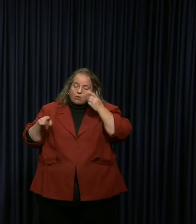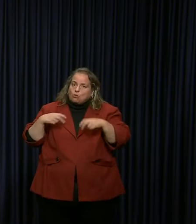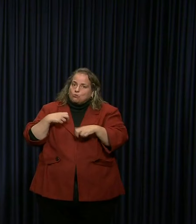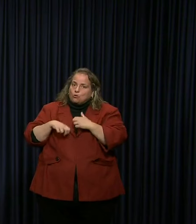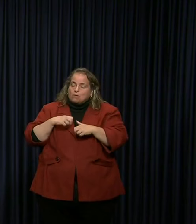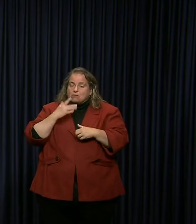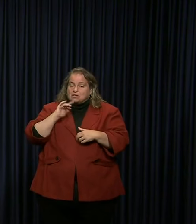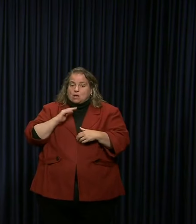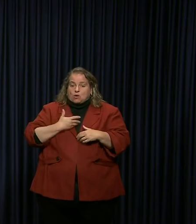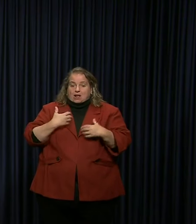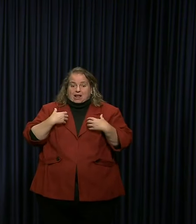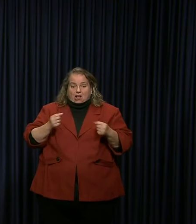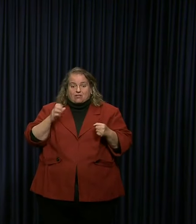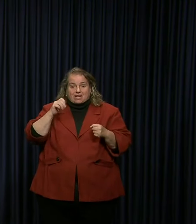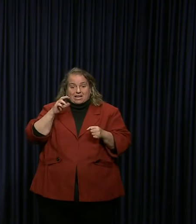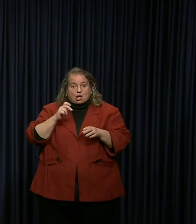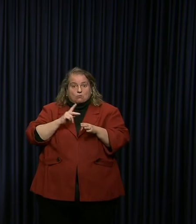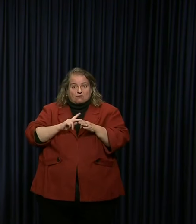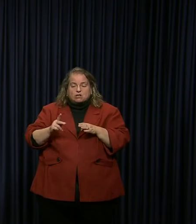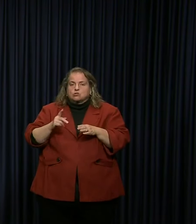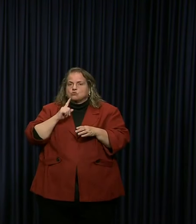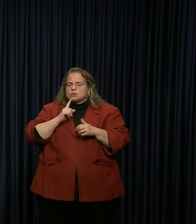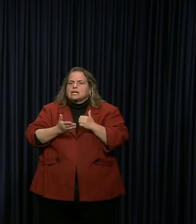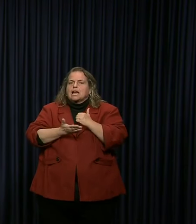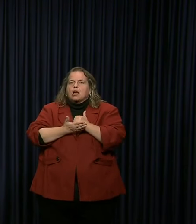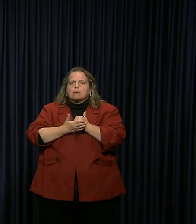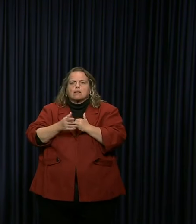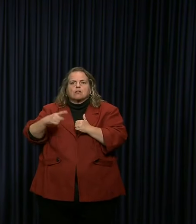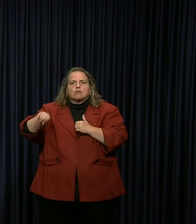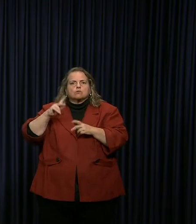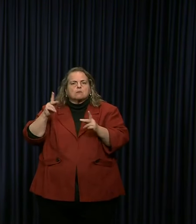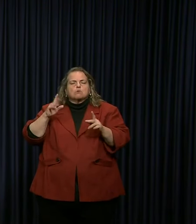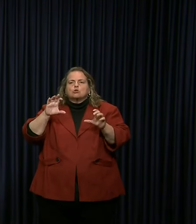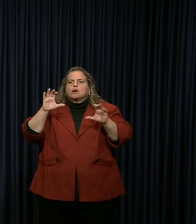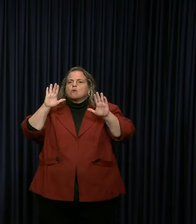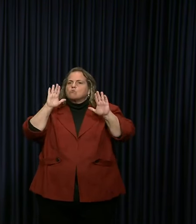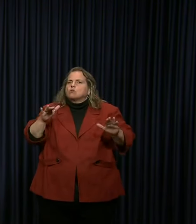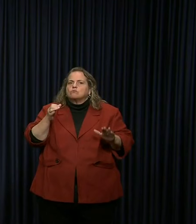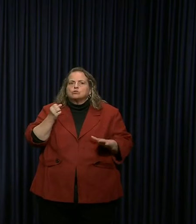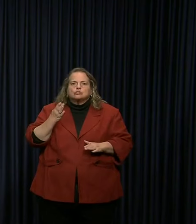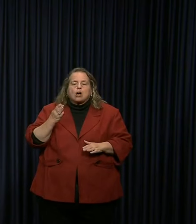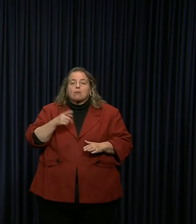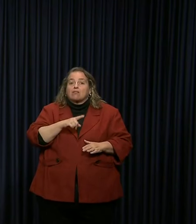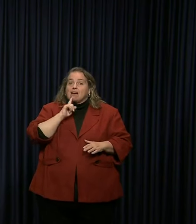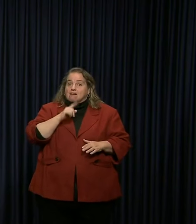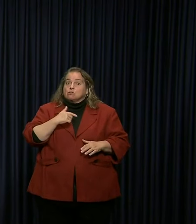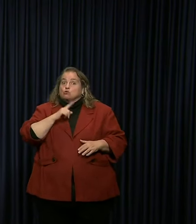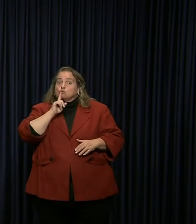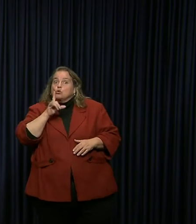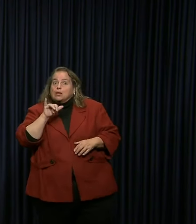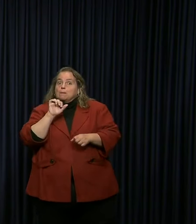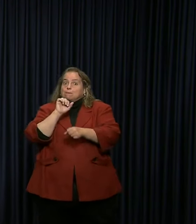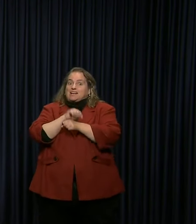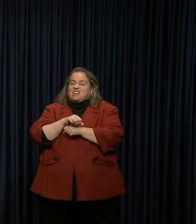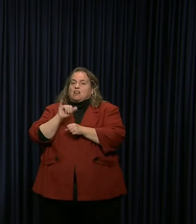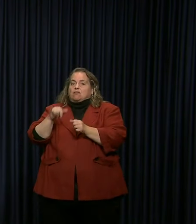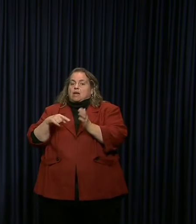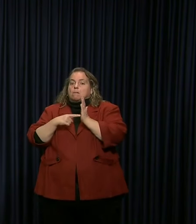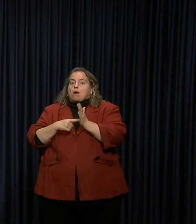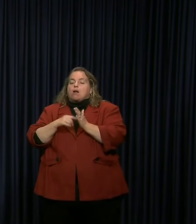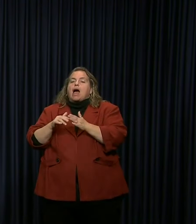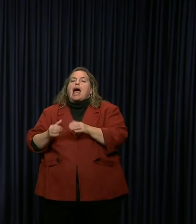and our hospital systems are doing an amazing job. In fact, they have really beaten the model on how